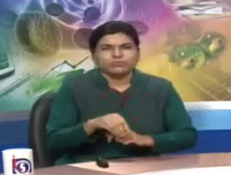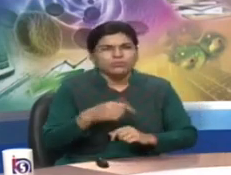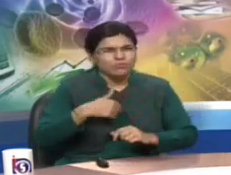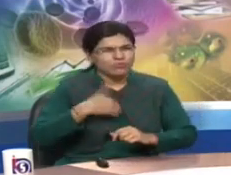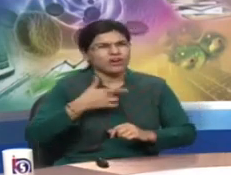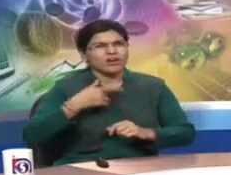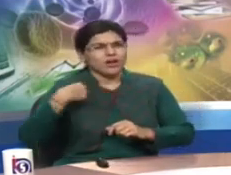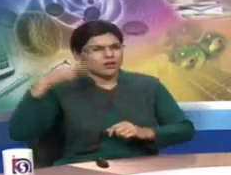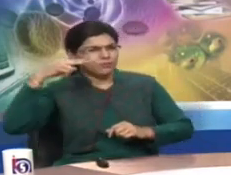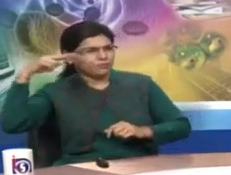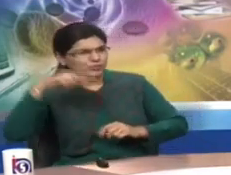She wasn't agreeing.